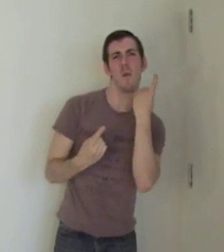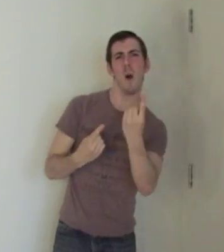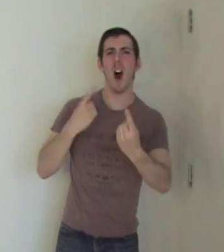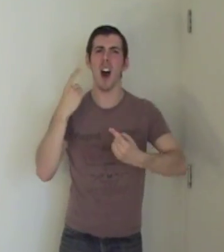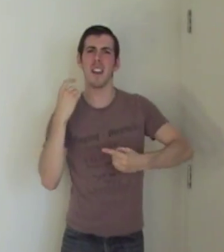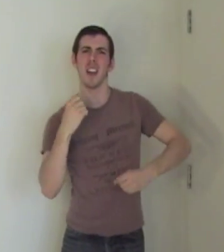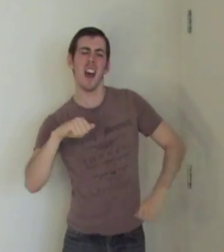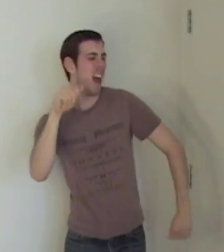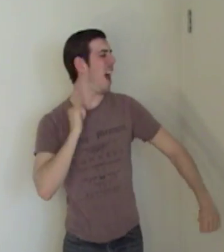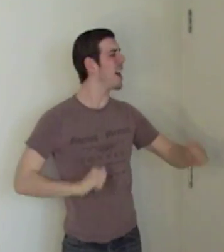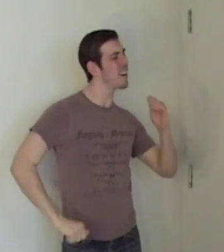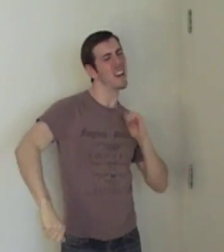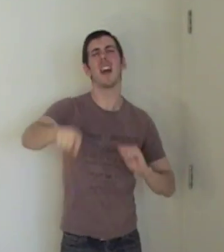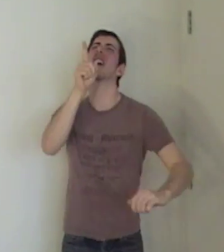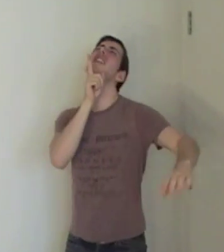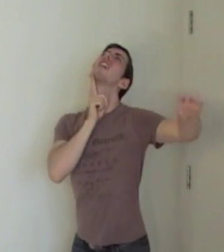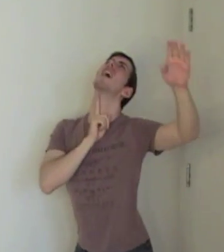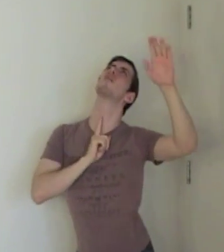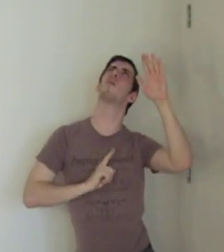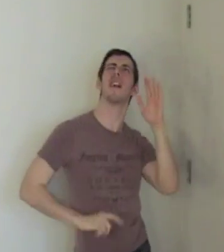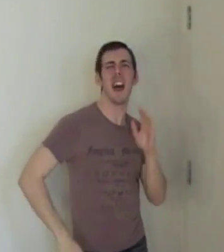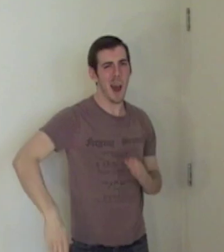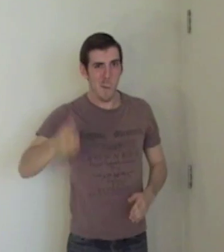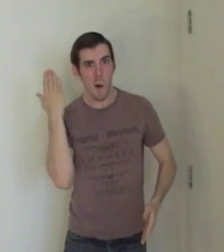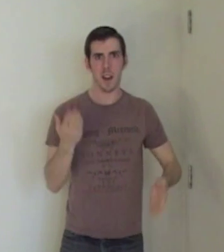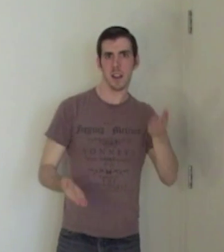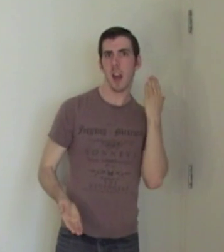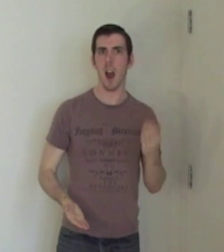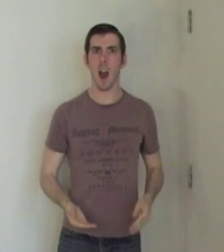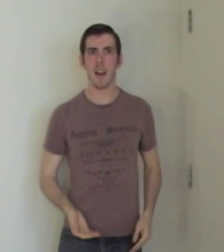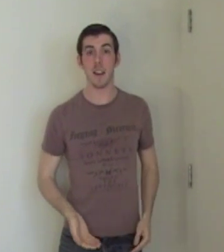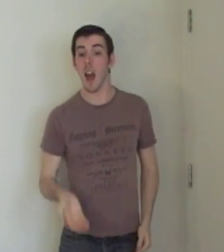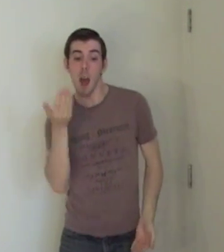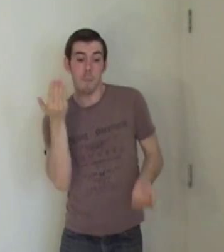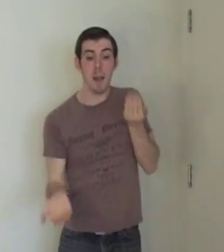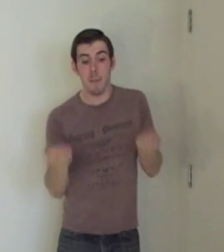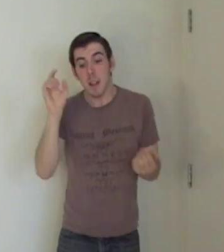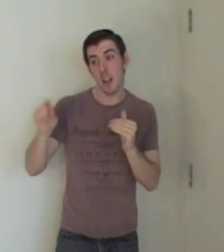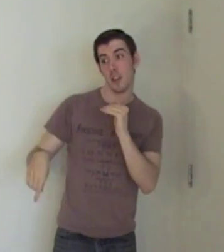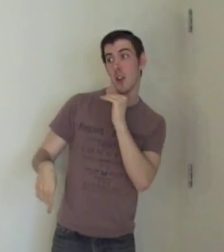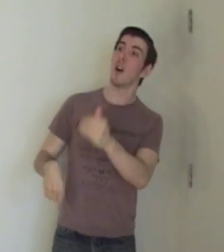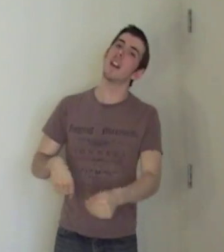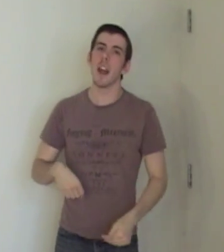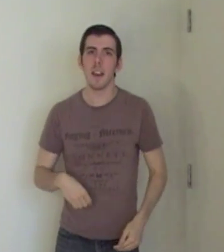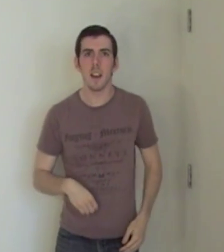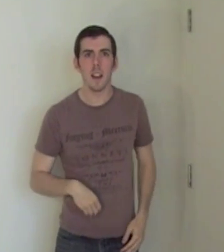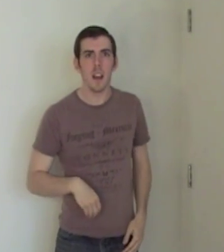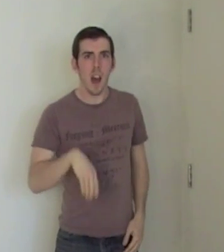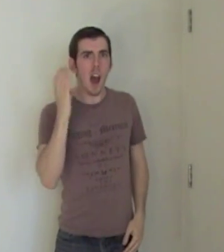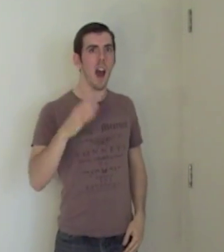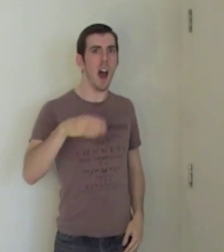worst Acting like a slut when I was gone Maybe you shouldn't Maybe